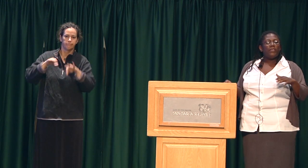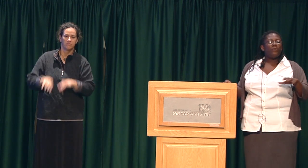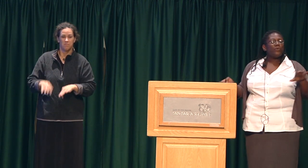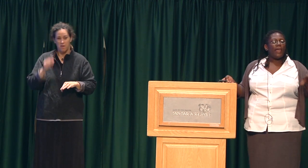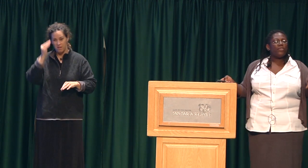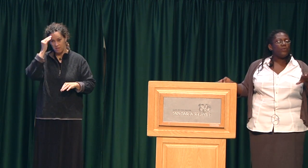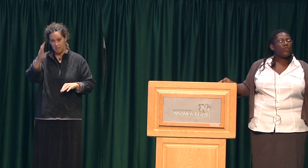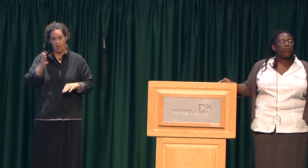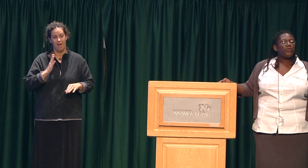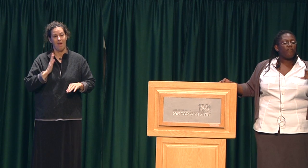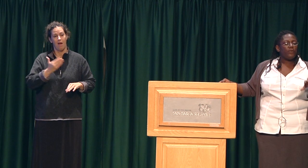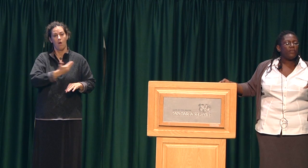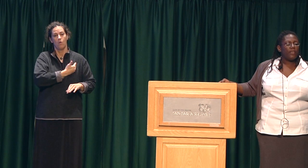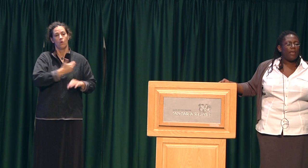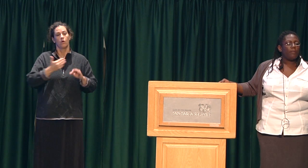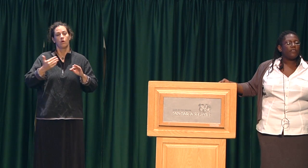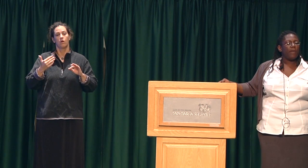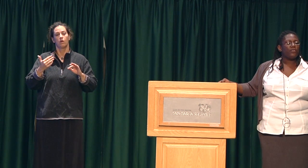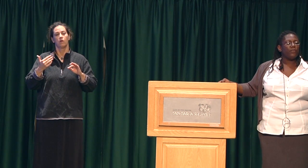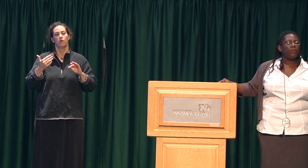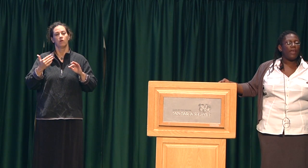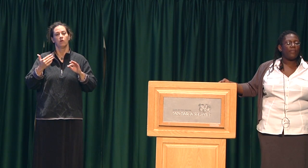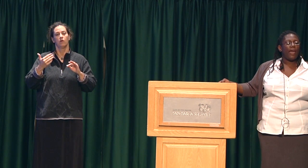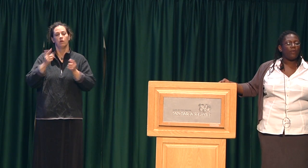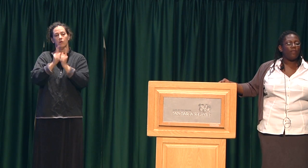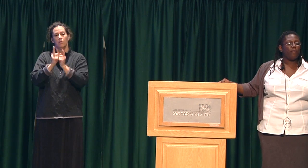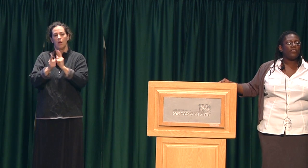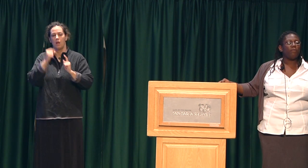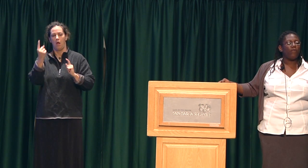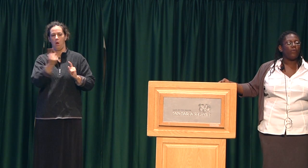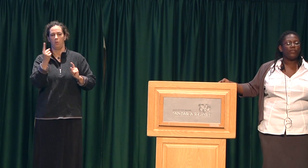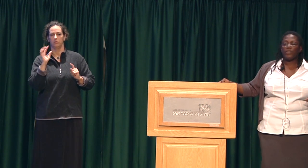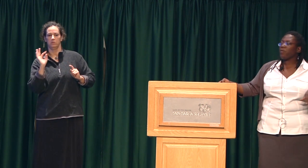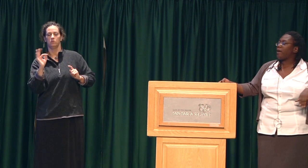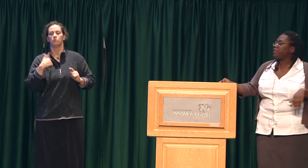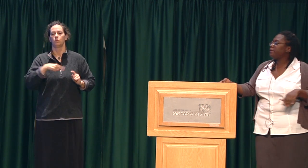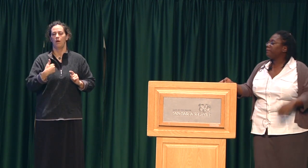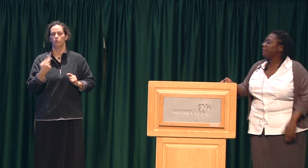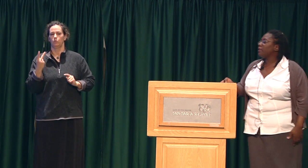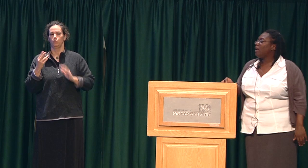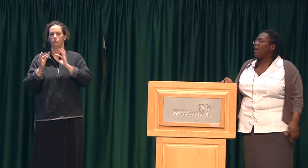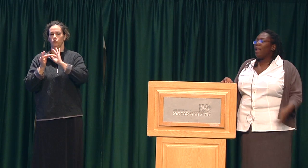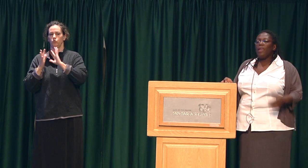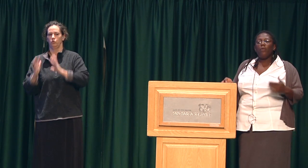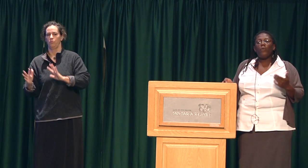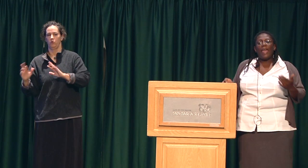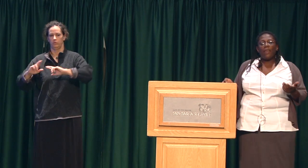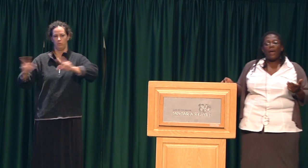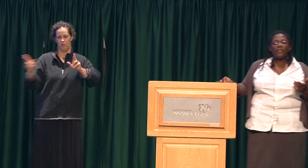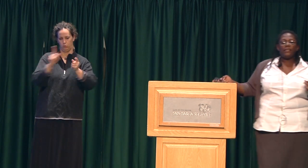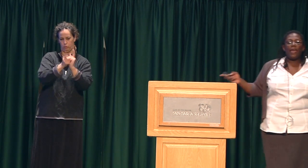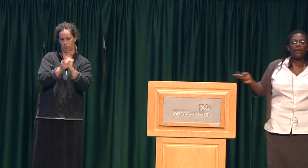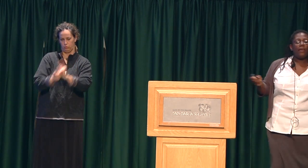So what we did was we had 2 interpreters review the tape to make sure that we had the accurate information before we transcribed it. And then when